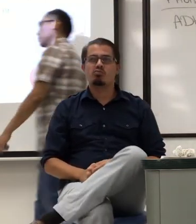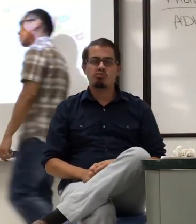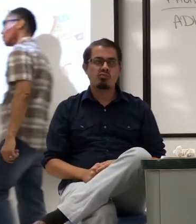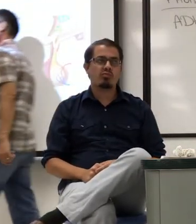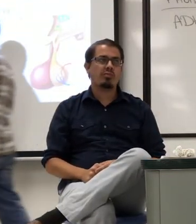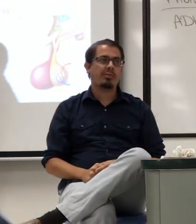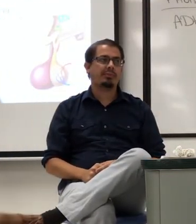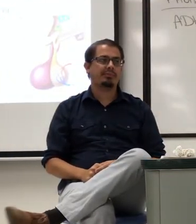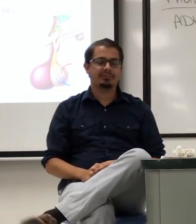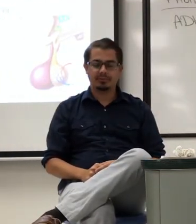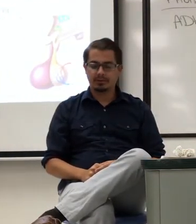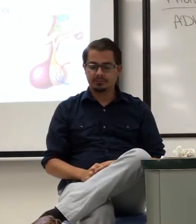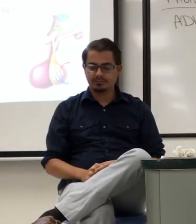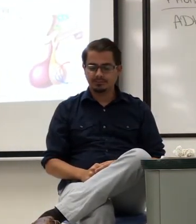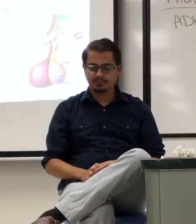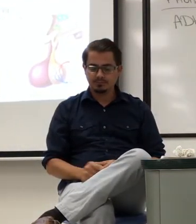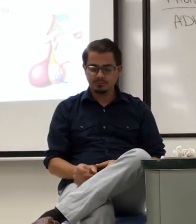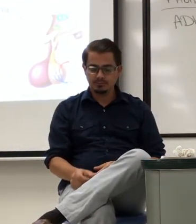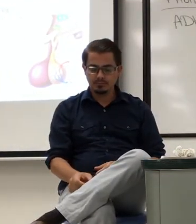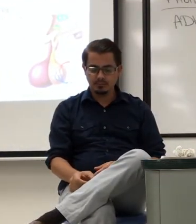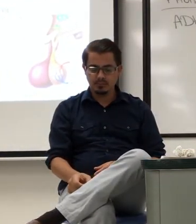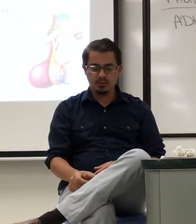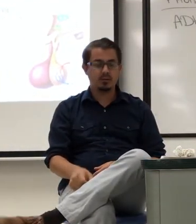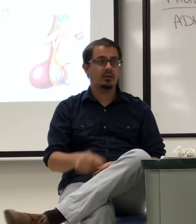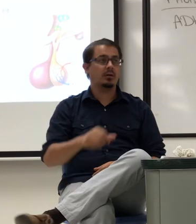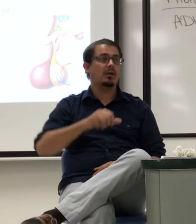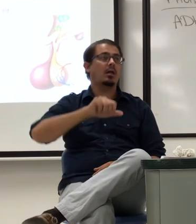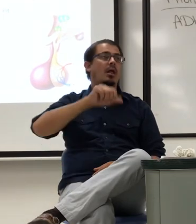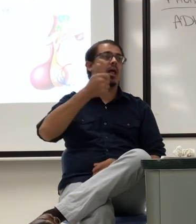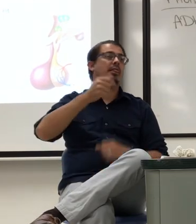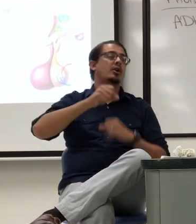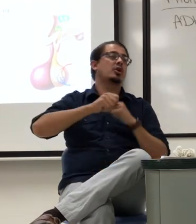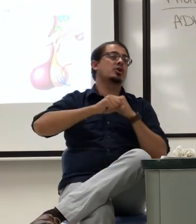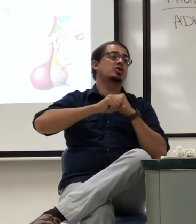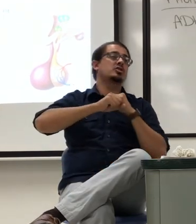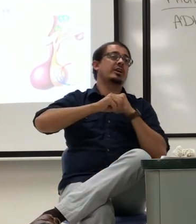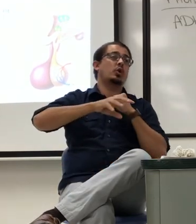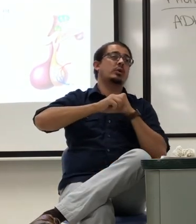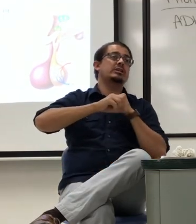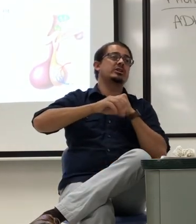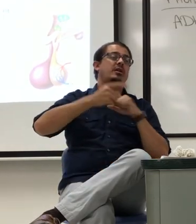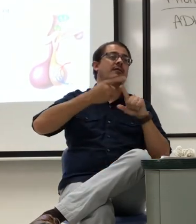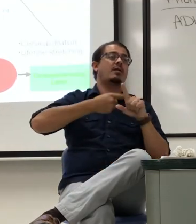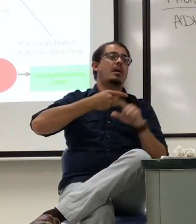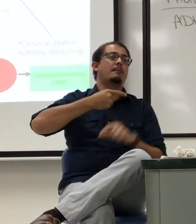Moving on. The other secretion from the posterior pituitary is